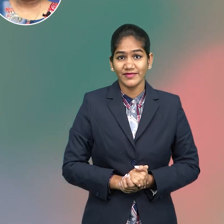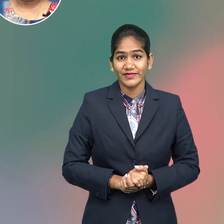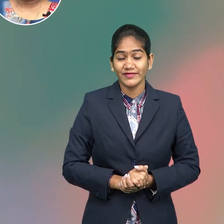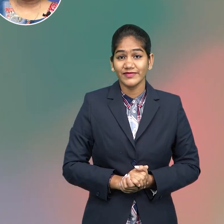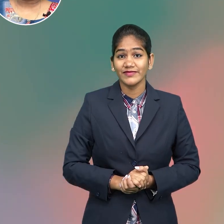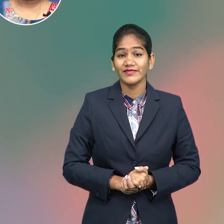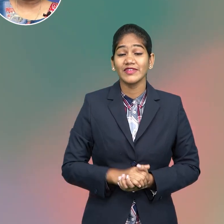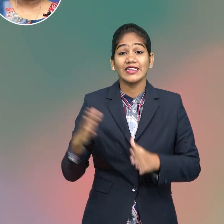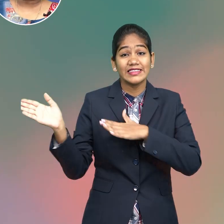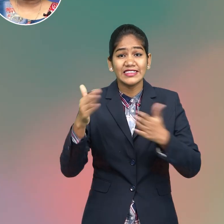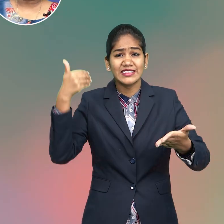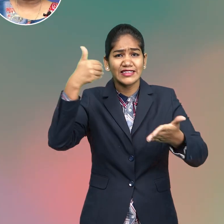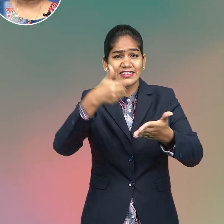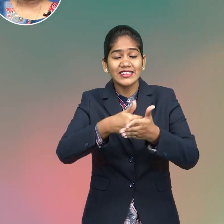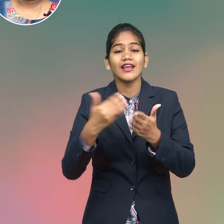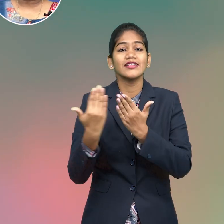The study of climate.